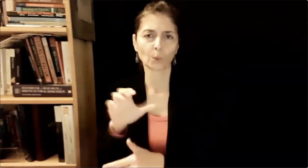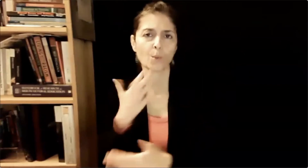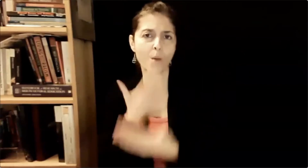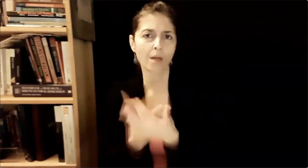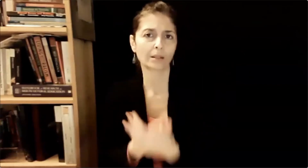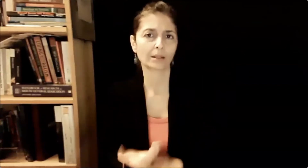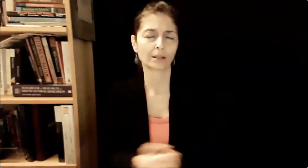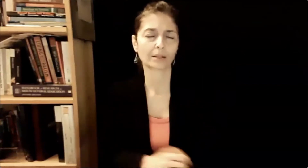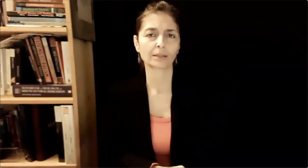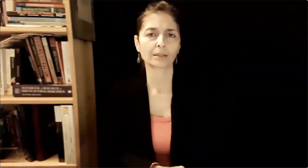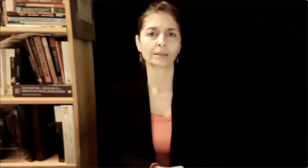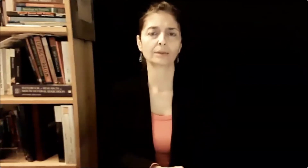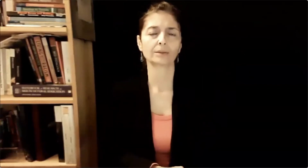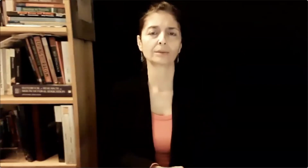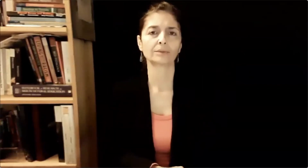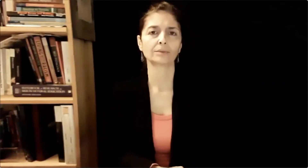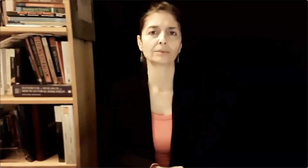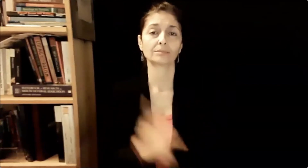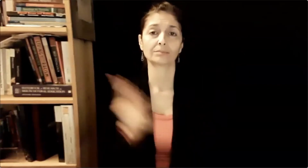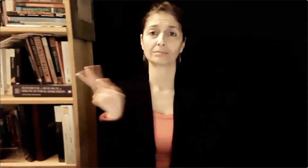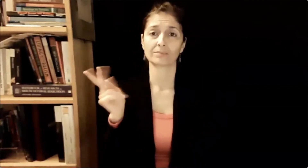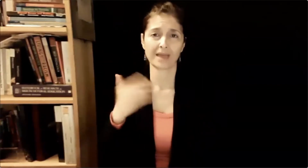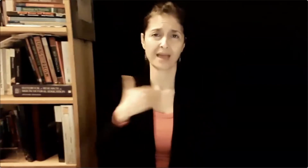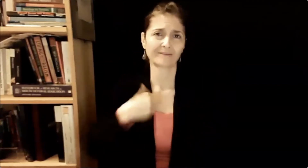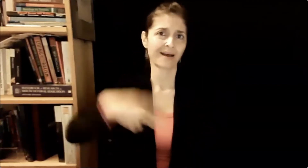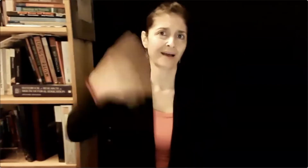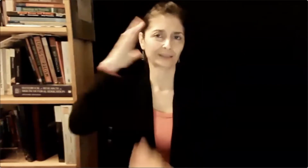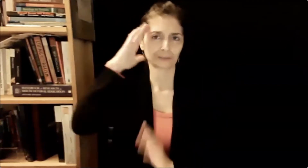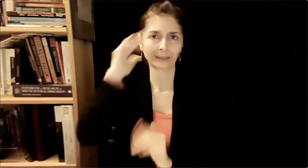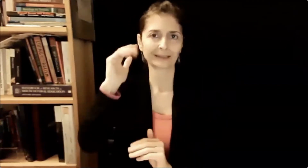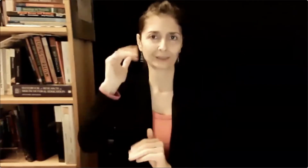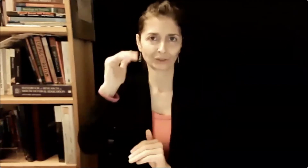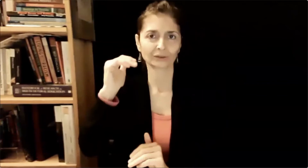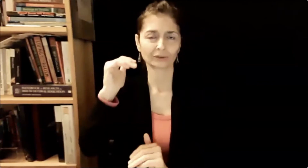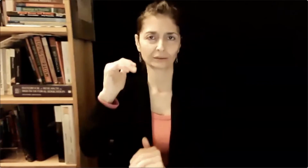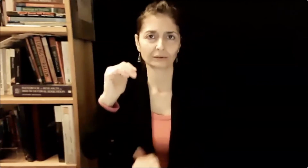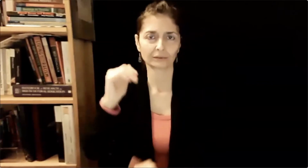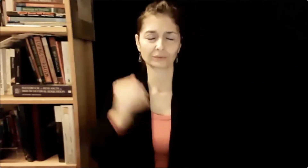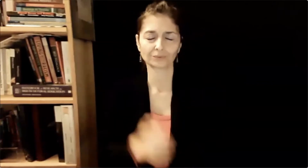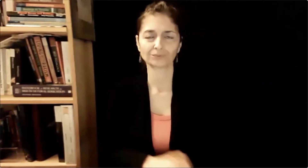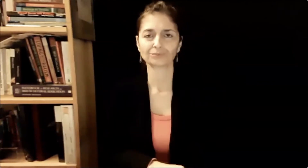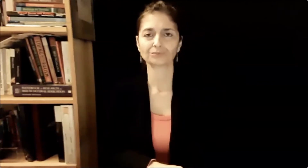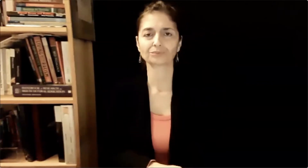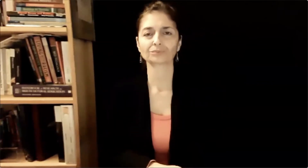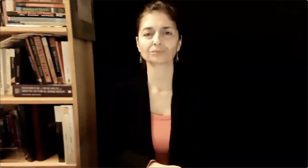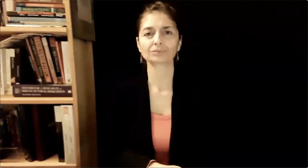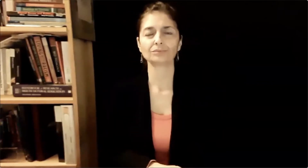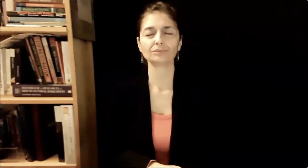I progressed and did well. They had high expectations for me.